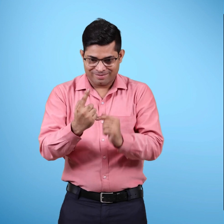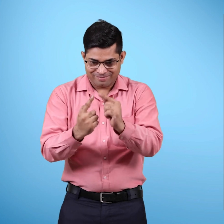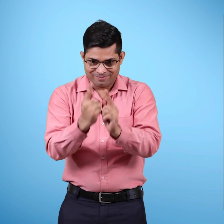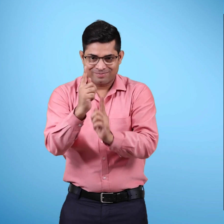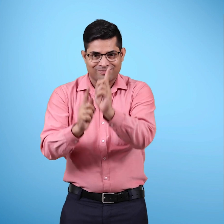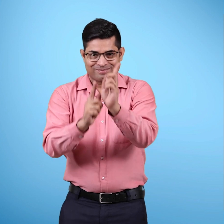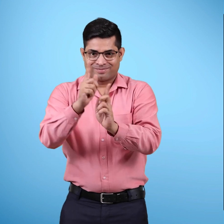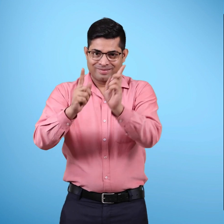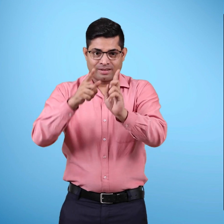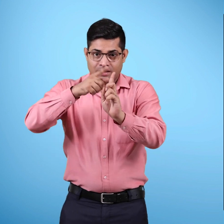Leaves prepare their food